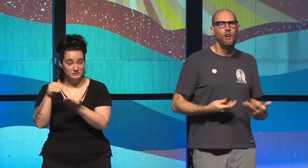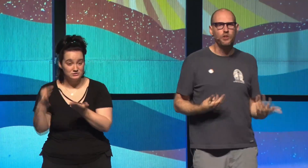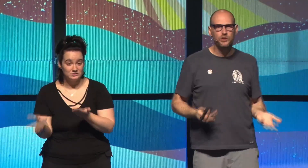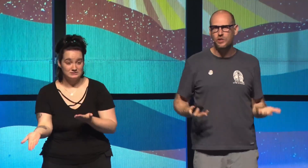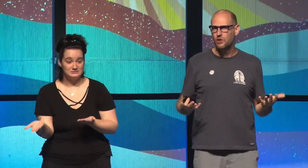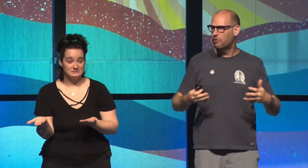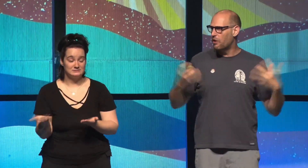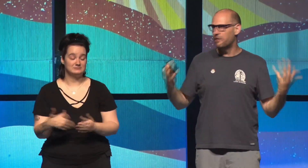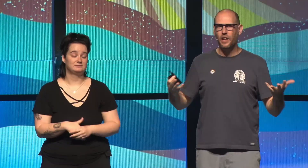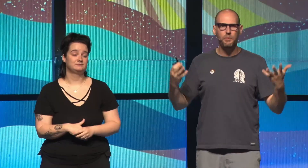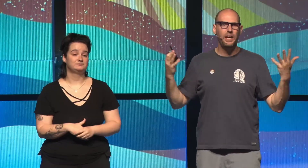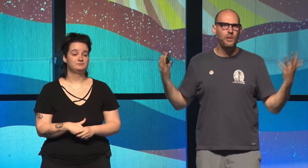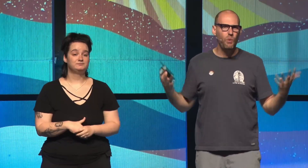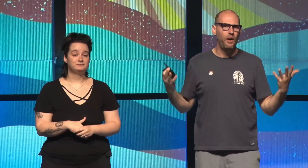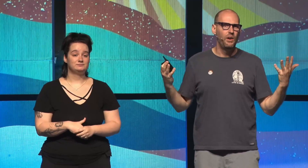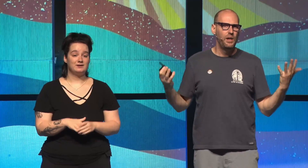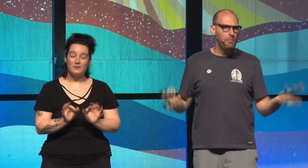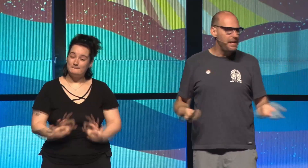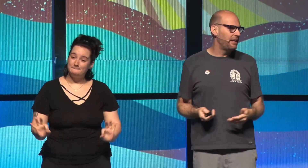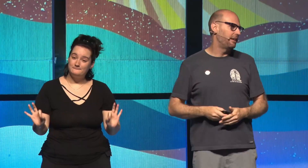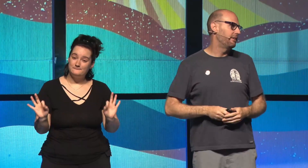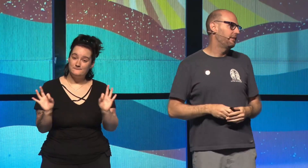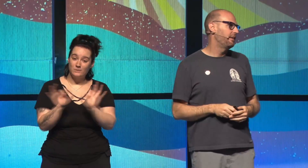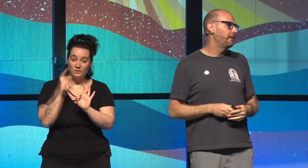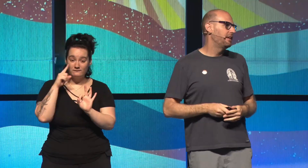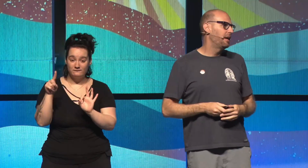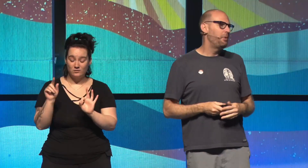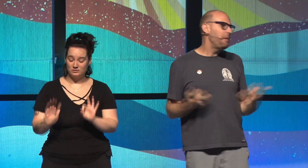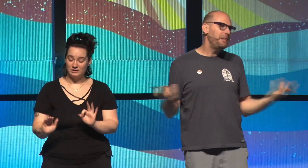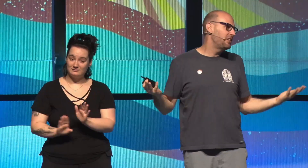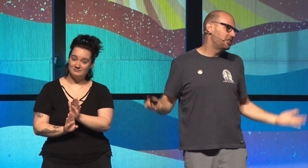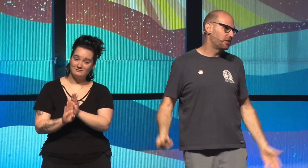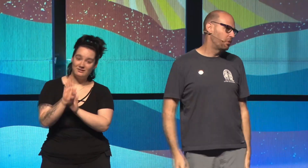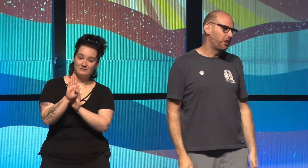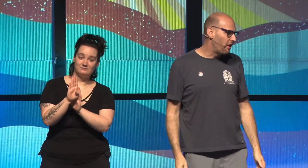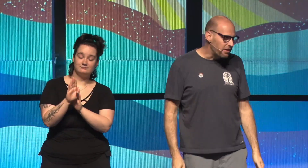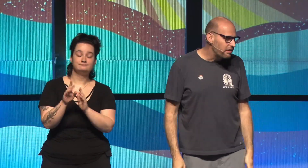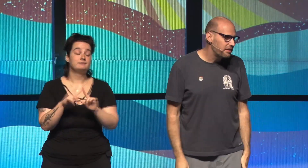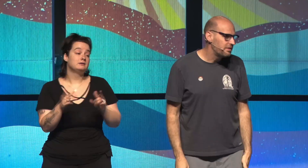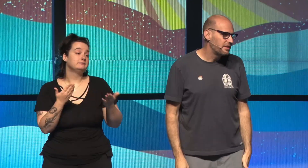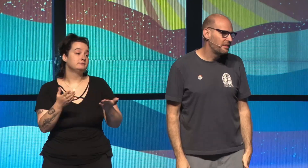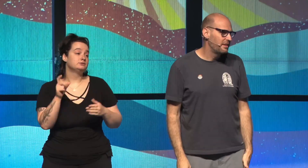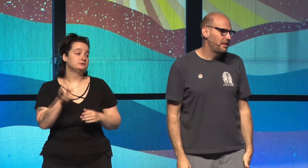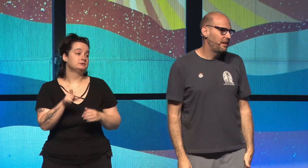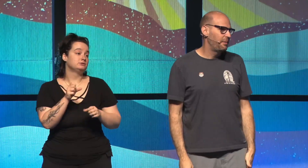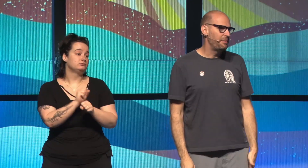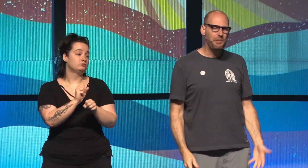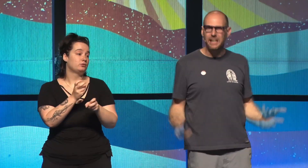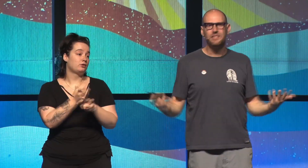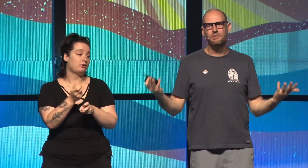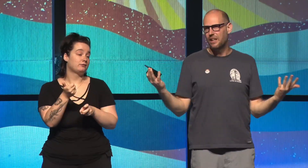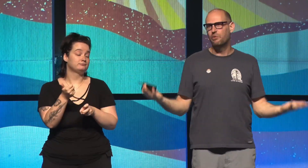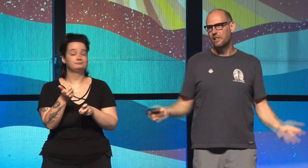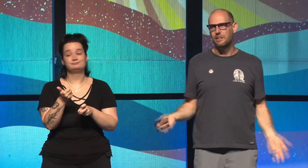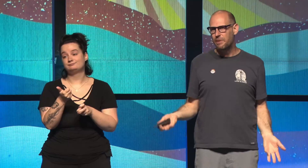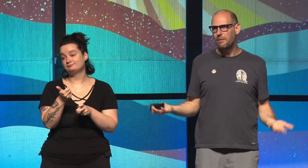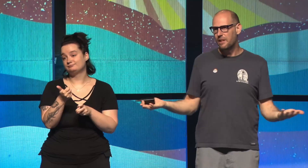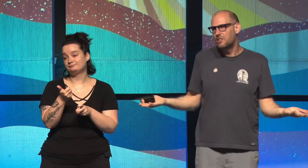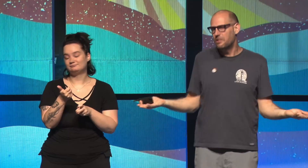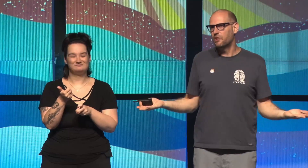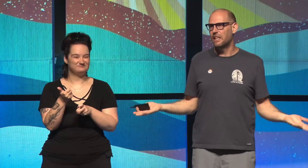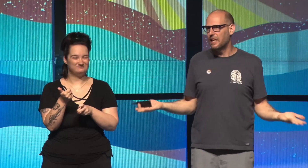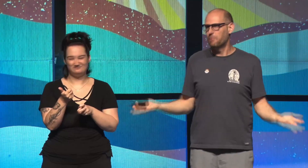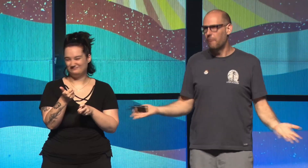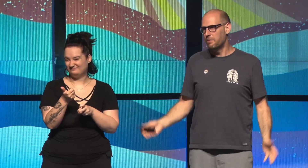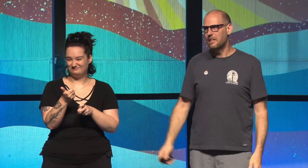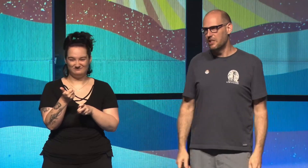crucial for students' overall development and well-being. But maybe they should just work harder. I mean, maybe it